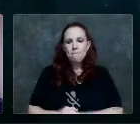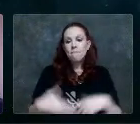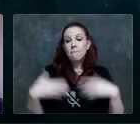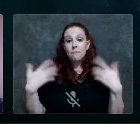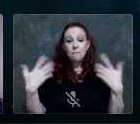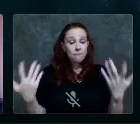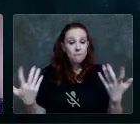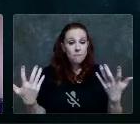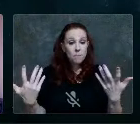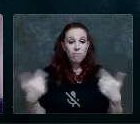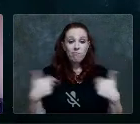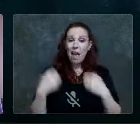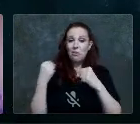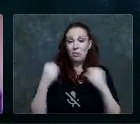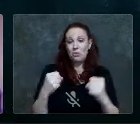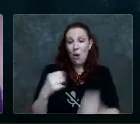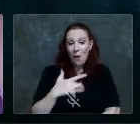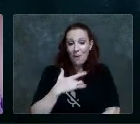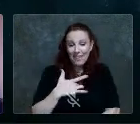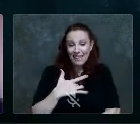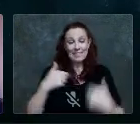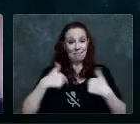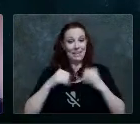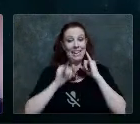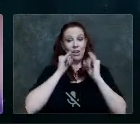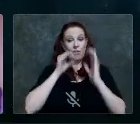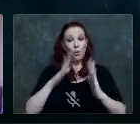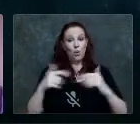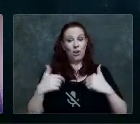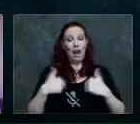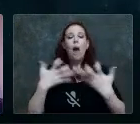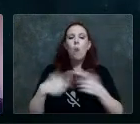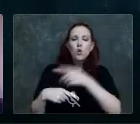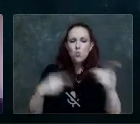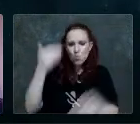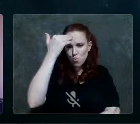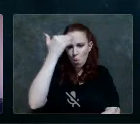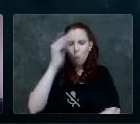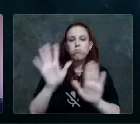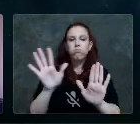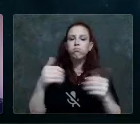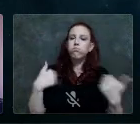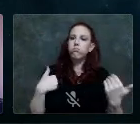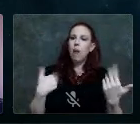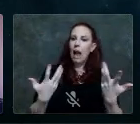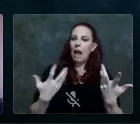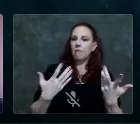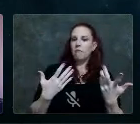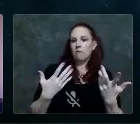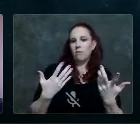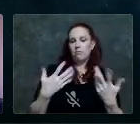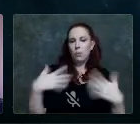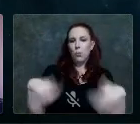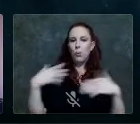So I have strong feelings about this. As an interviewer, here's what I want you all to know. And here's where I think I have some hot takes, where I think that there's some